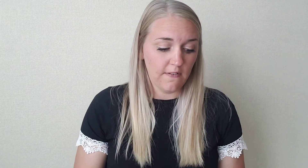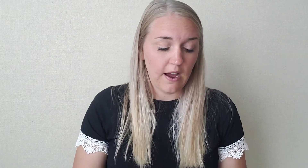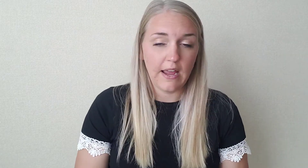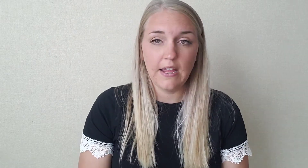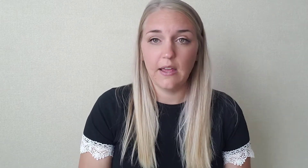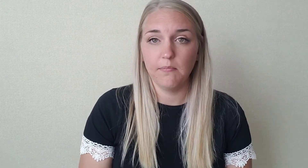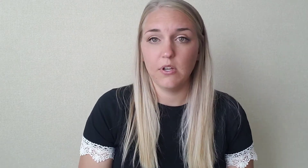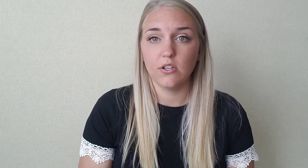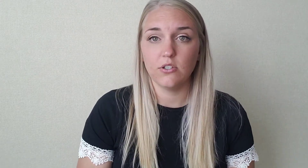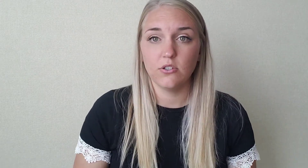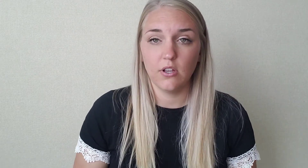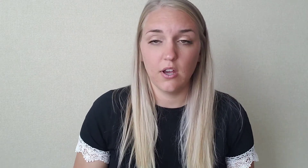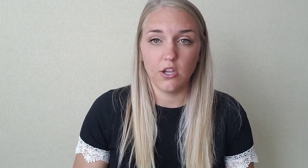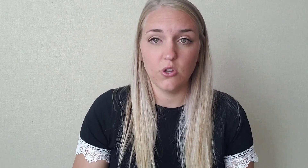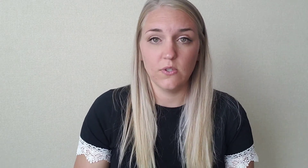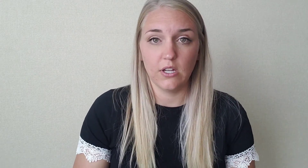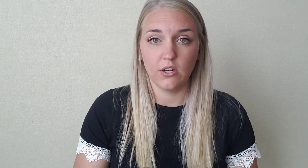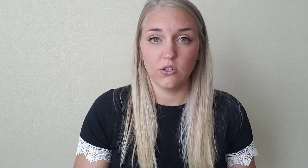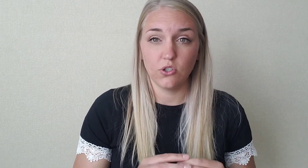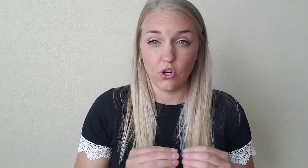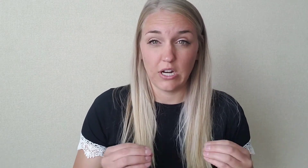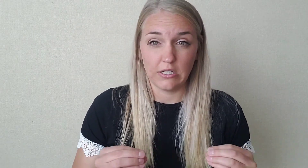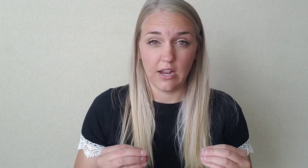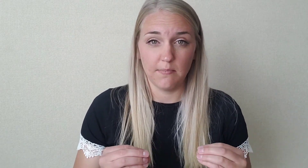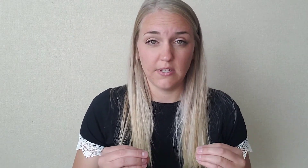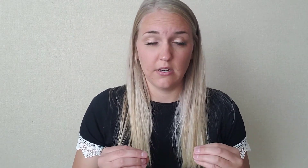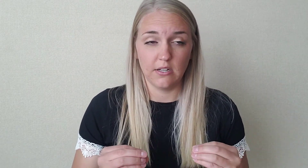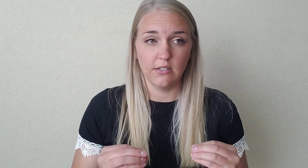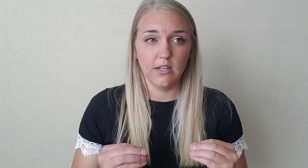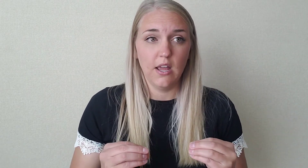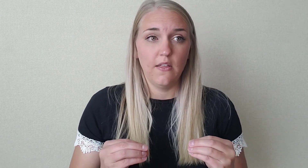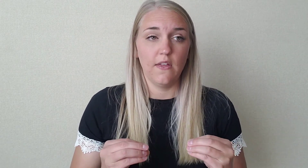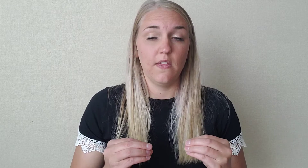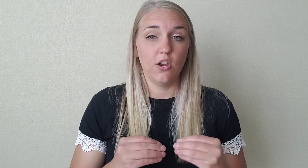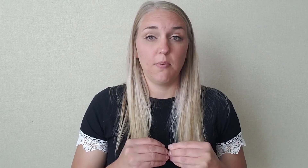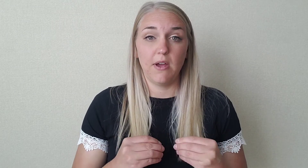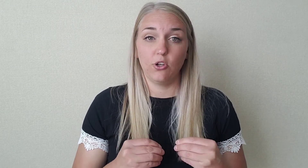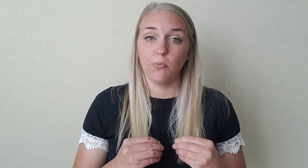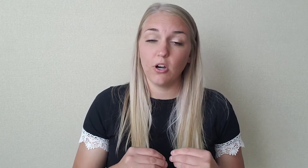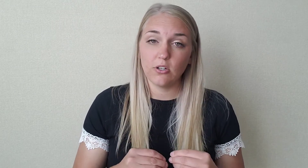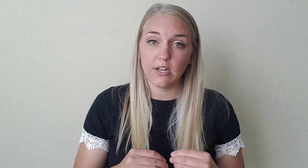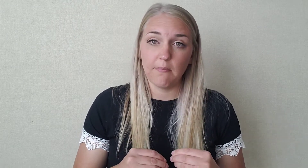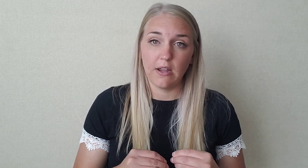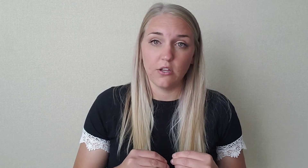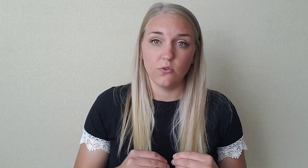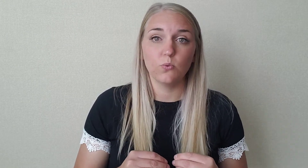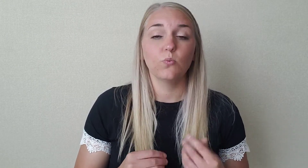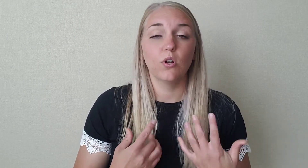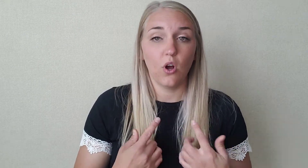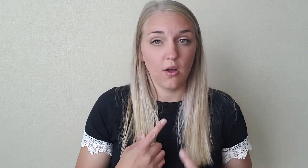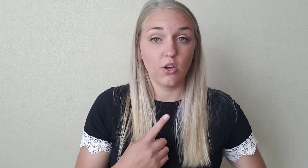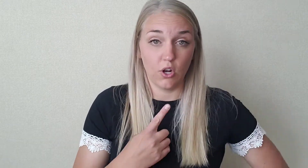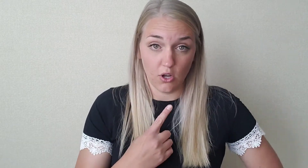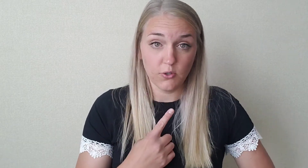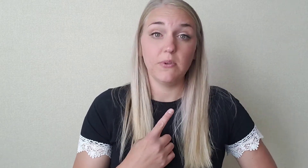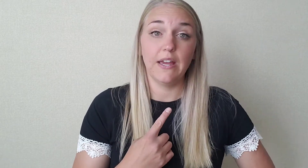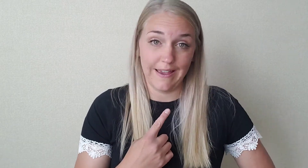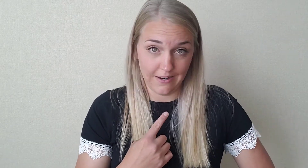I am using an asserting type sentence, then the non-manual markers I might use could also be a head